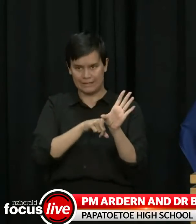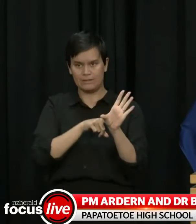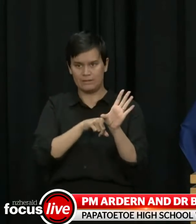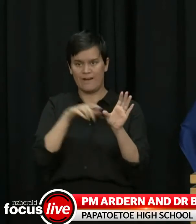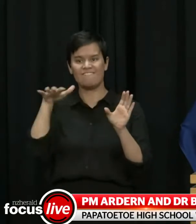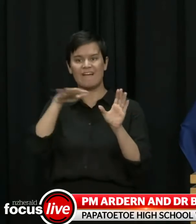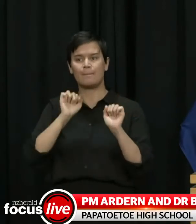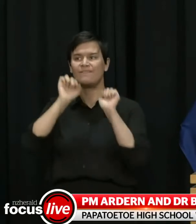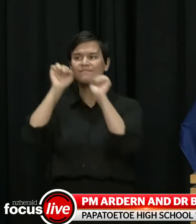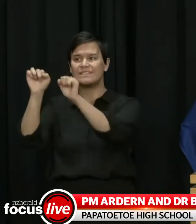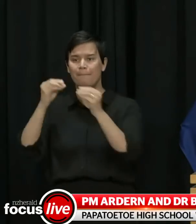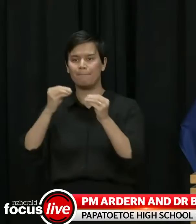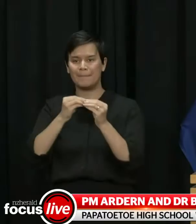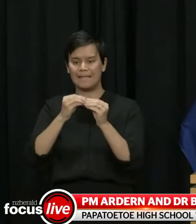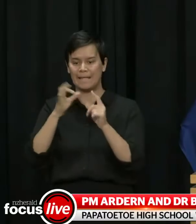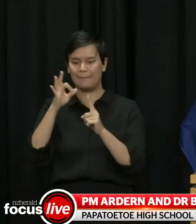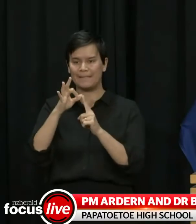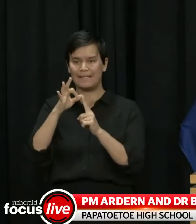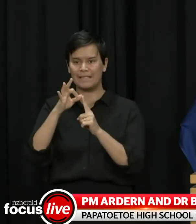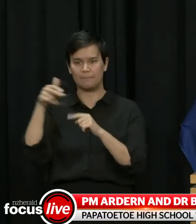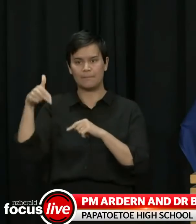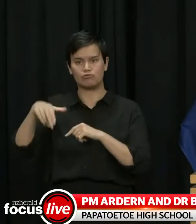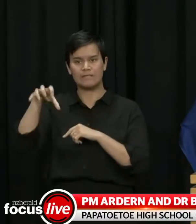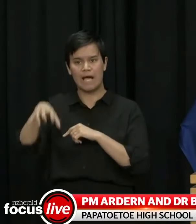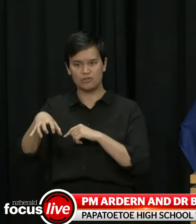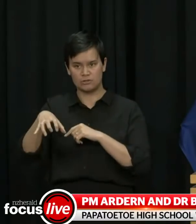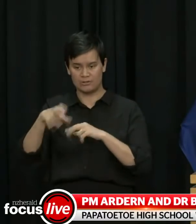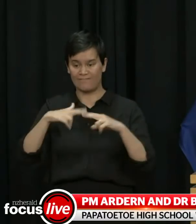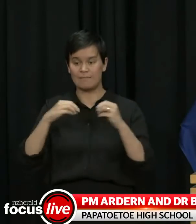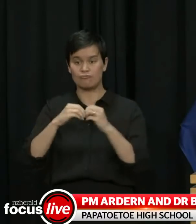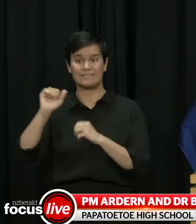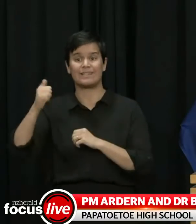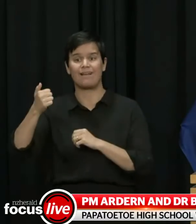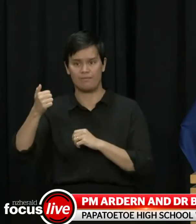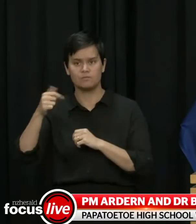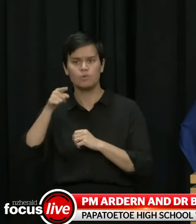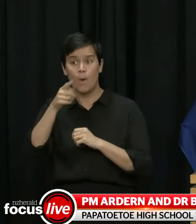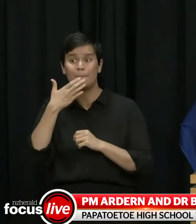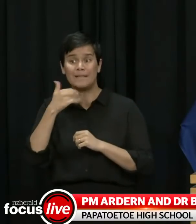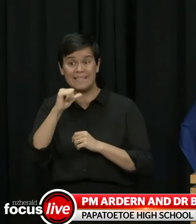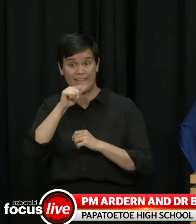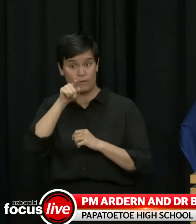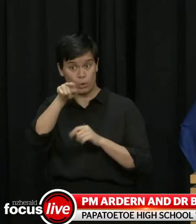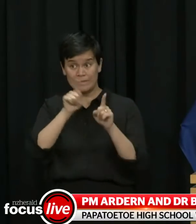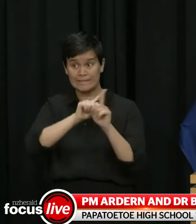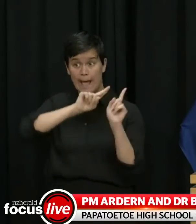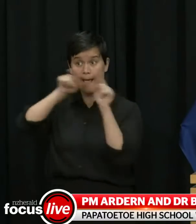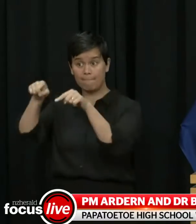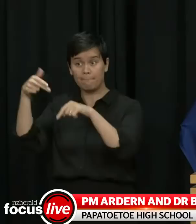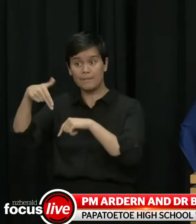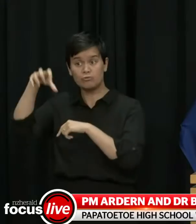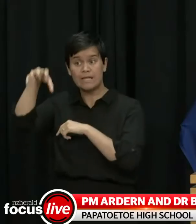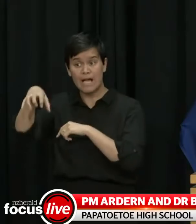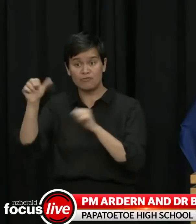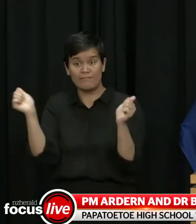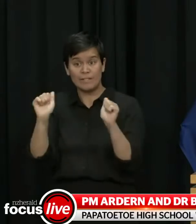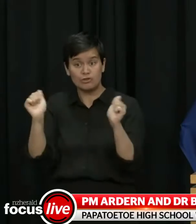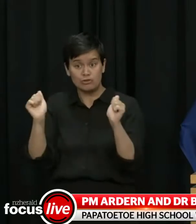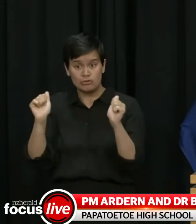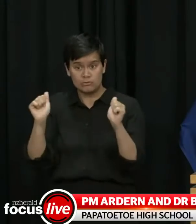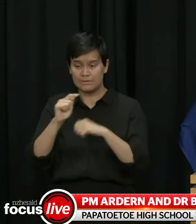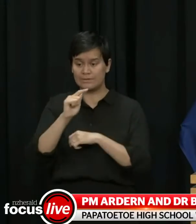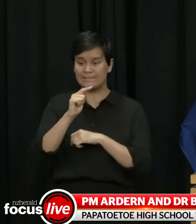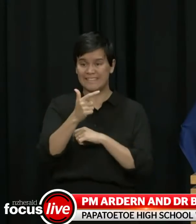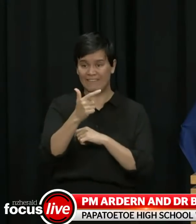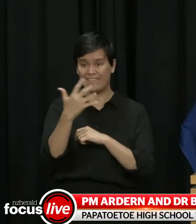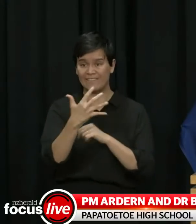visited that place on the 6th of February, then please do look at the website. The relevant time there is between 7 and 8:15